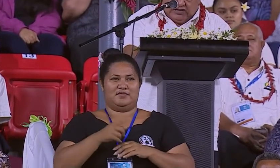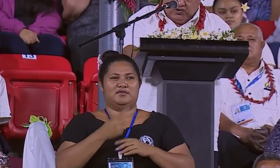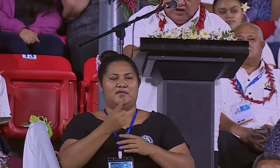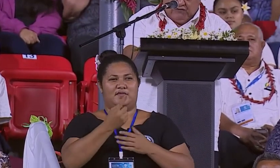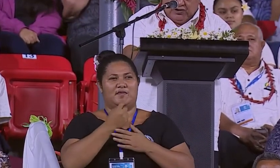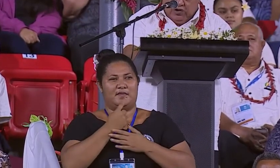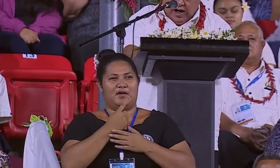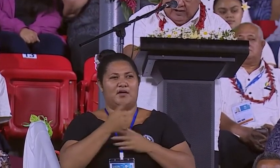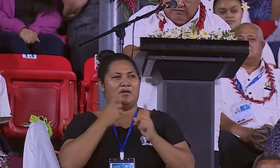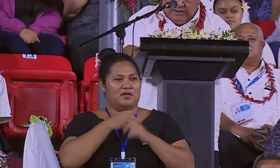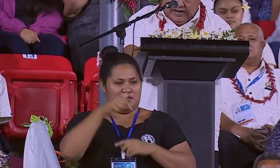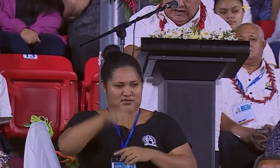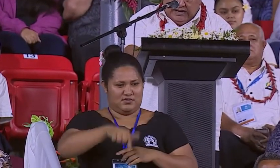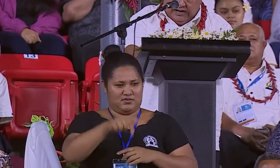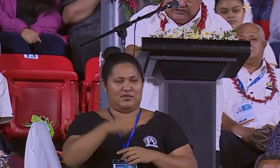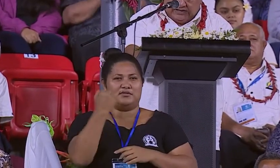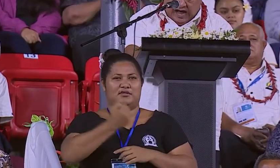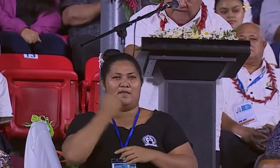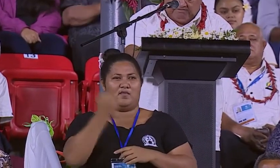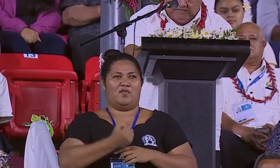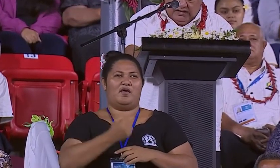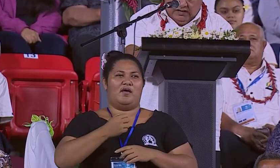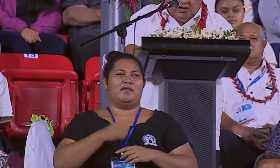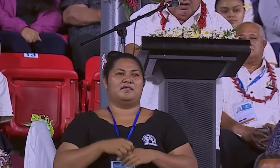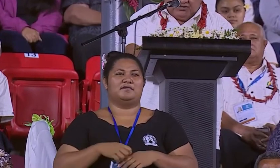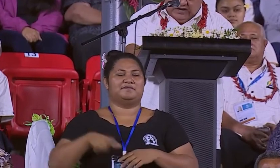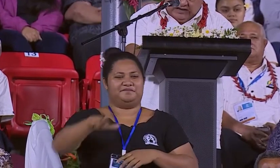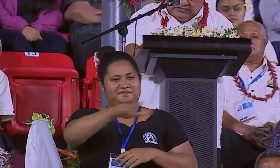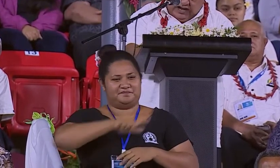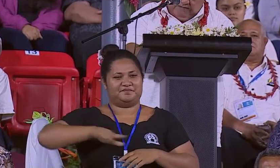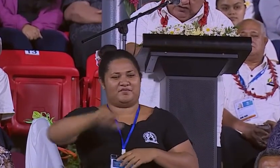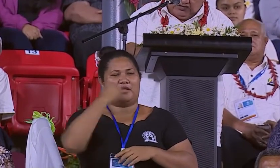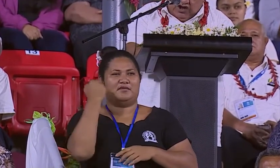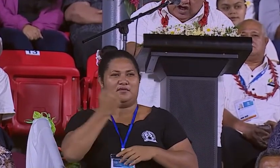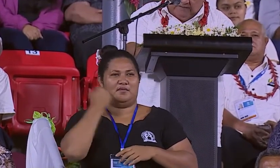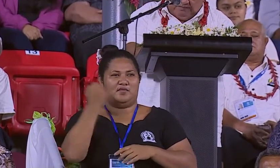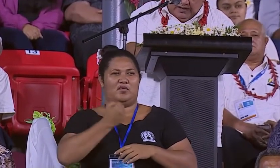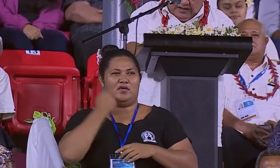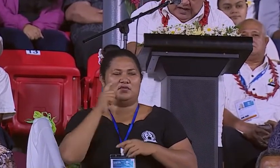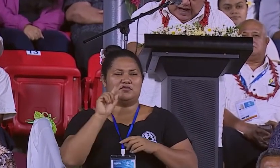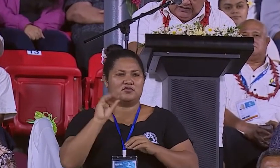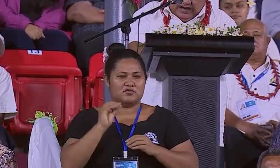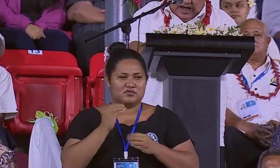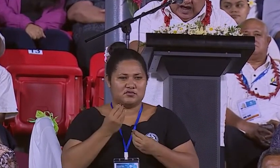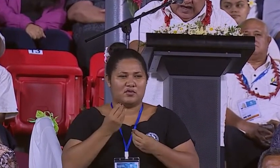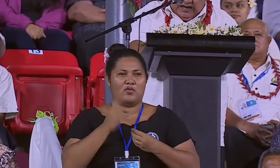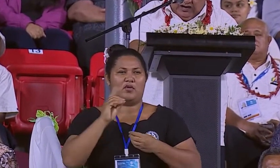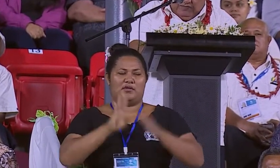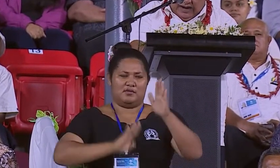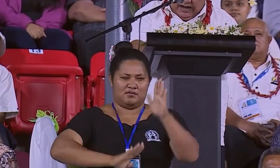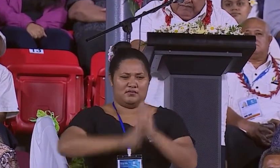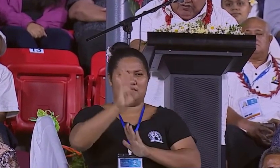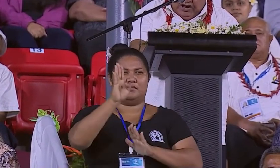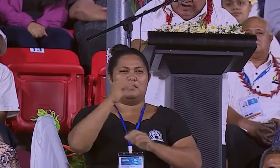o tātou lau whanua ma ele ele sā. O se la sanga mautinoa, e atia e ai